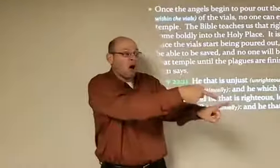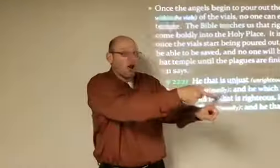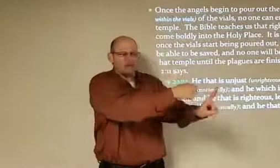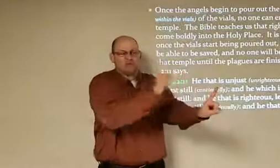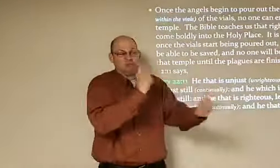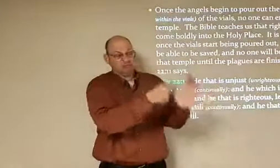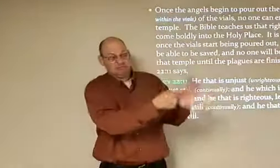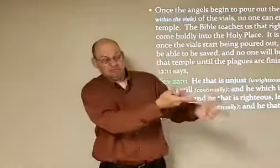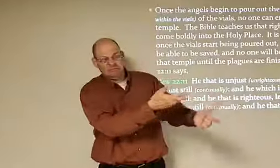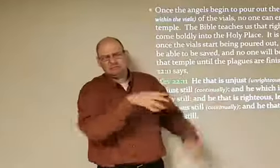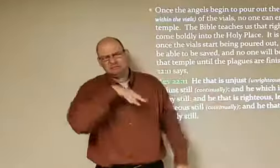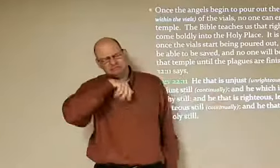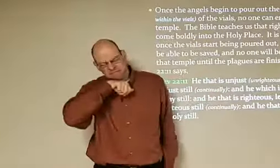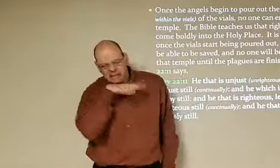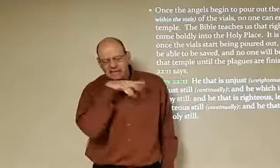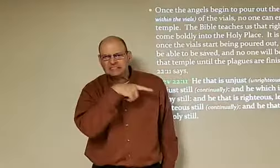And he which is filthy,